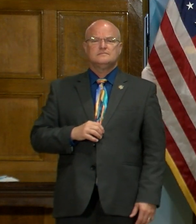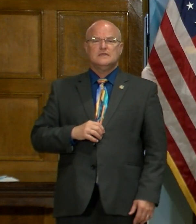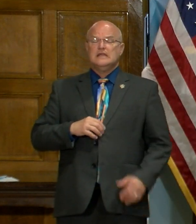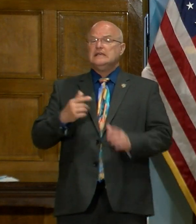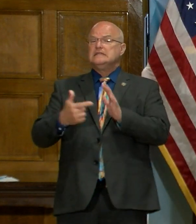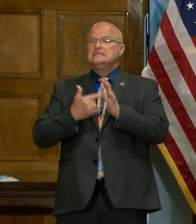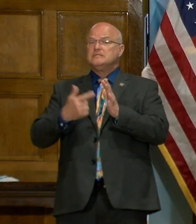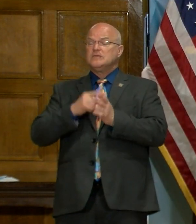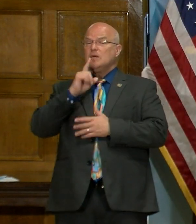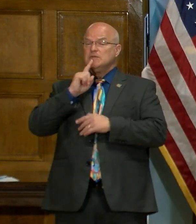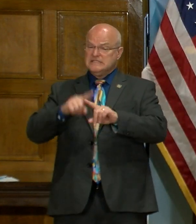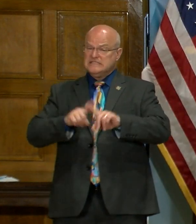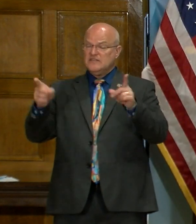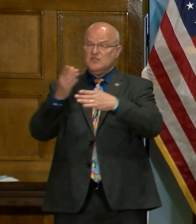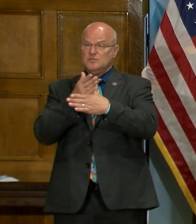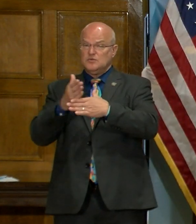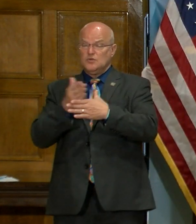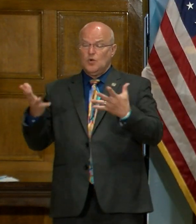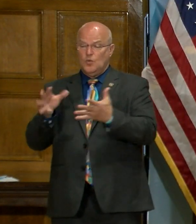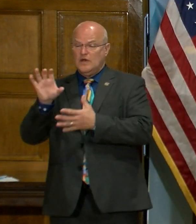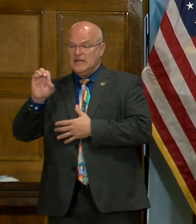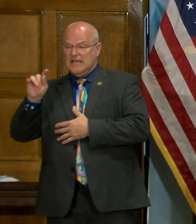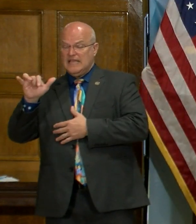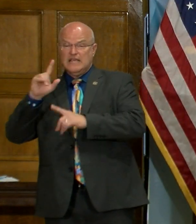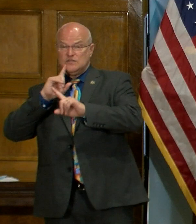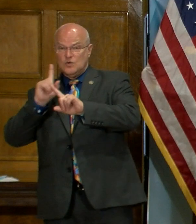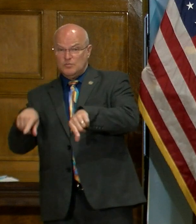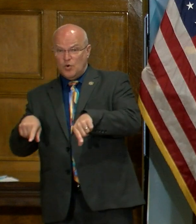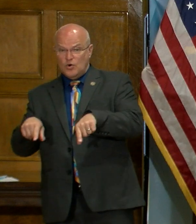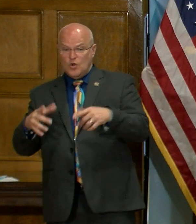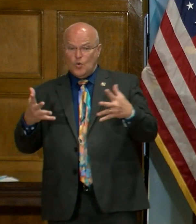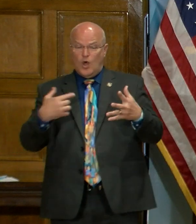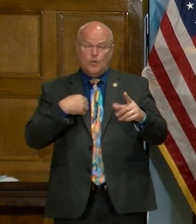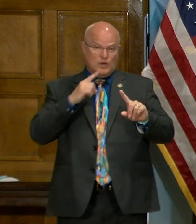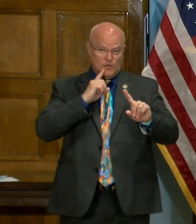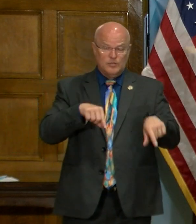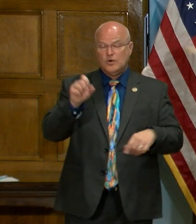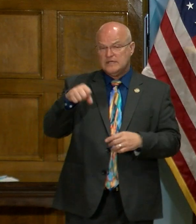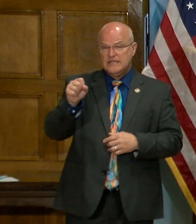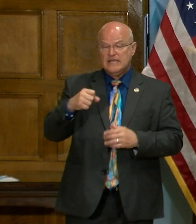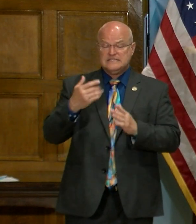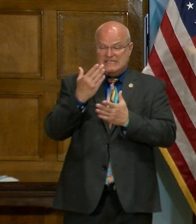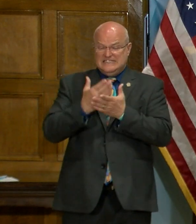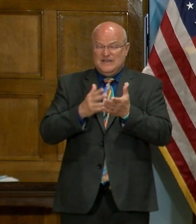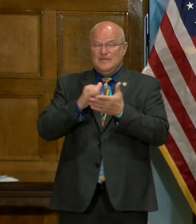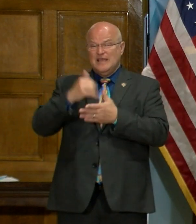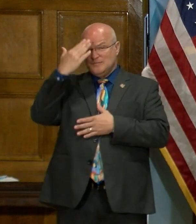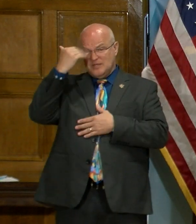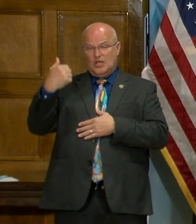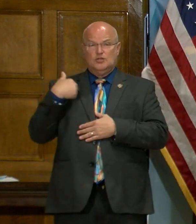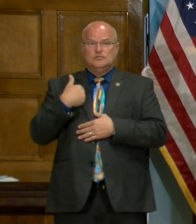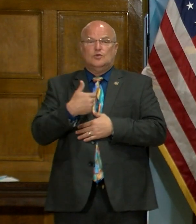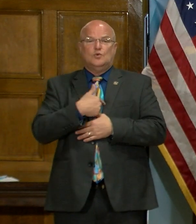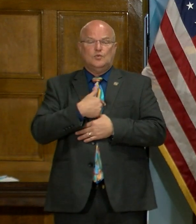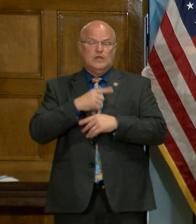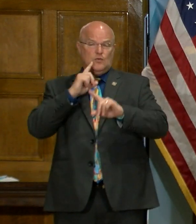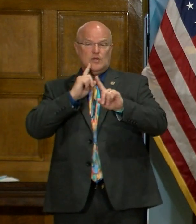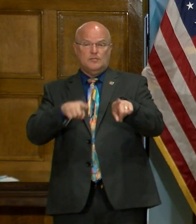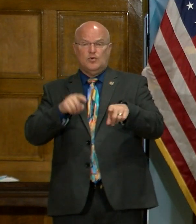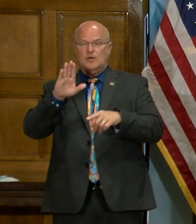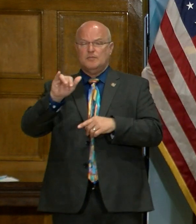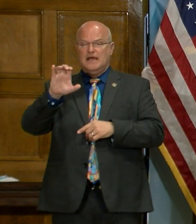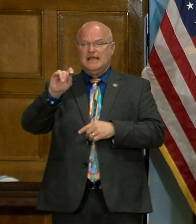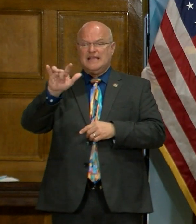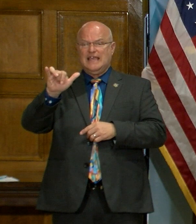county? Sometimes there is a difference between what a county is reporting and what we report. Some of that is because we report this